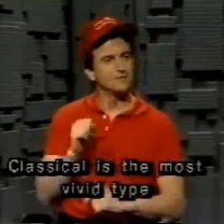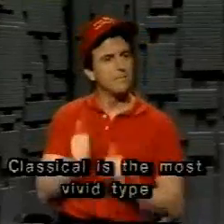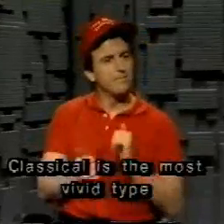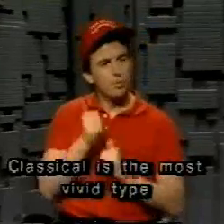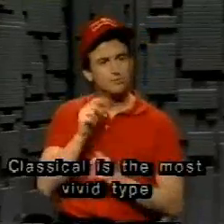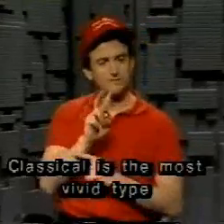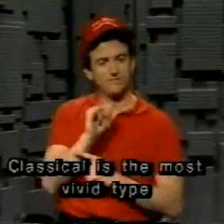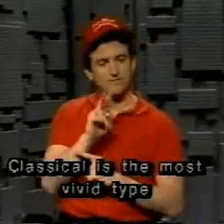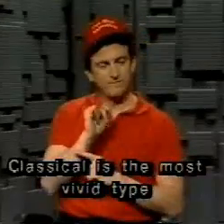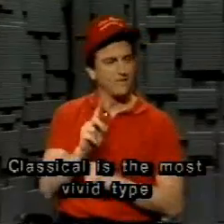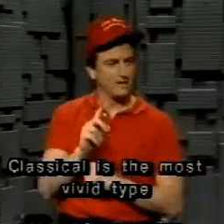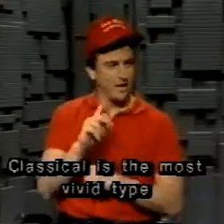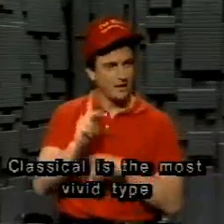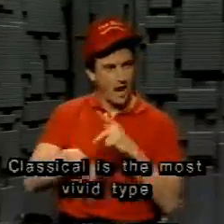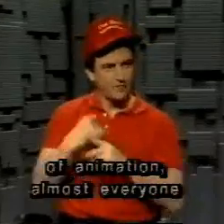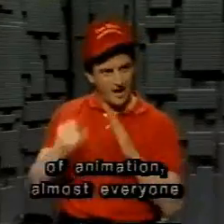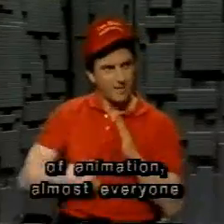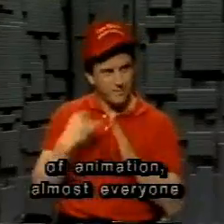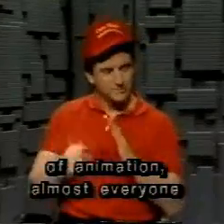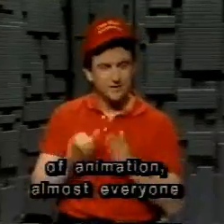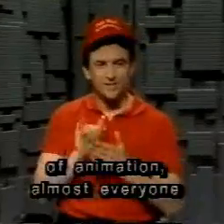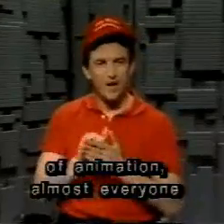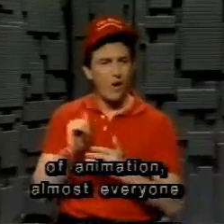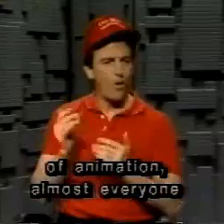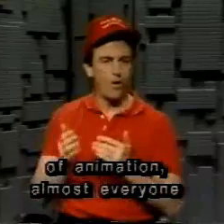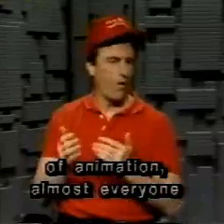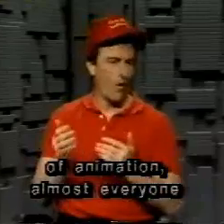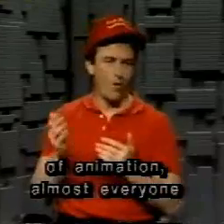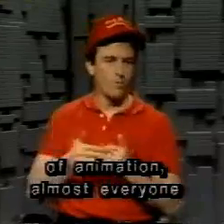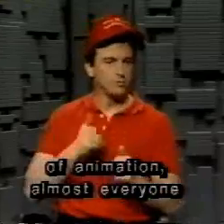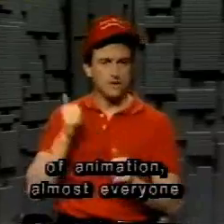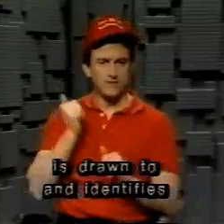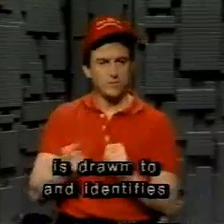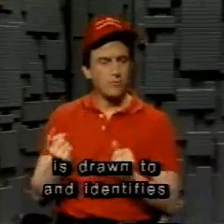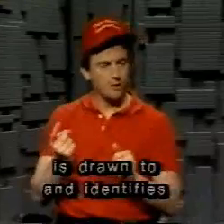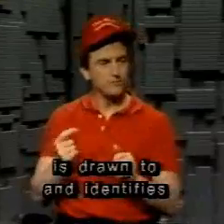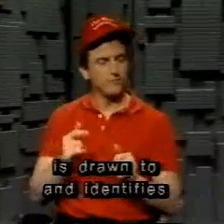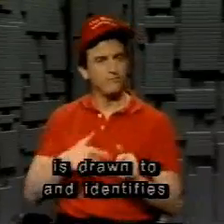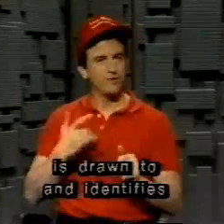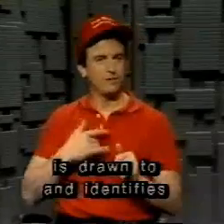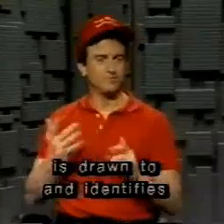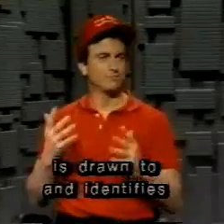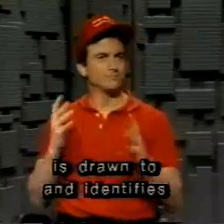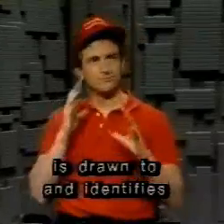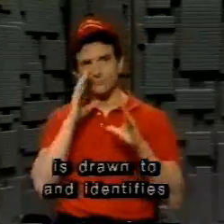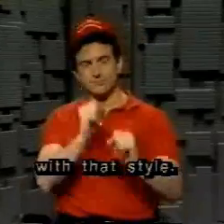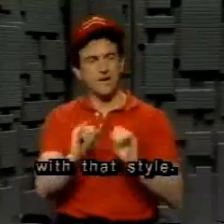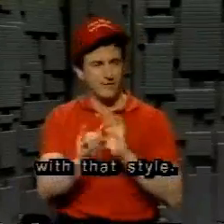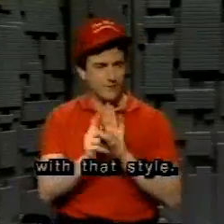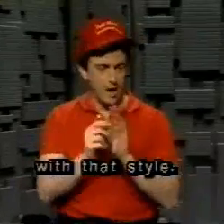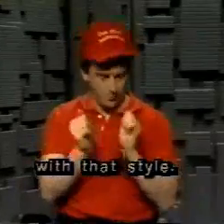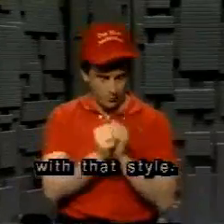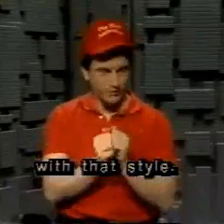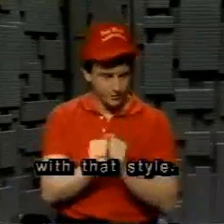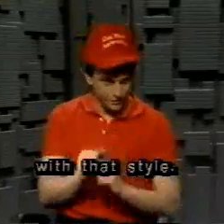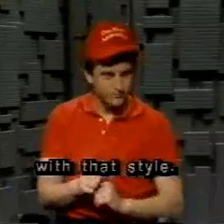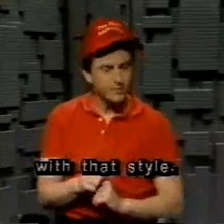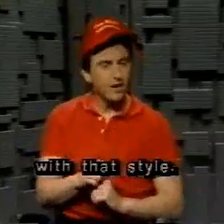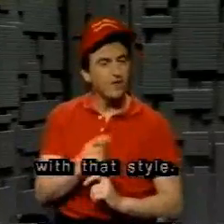Classical is the most vivid type of animation. Almost everyone is drawn to and identifies with that style. What you see